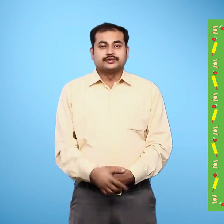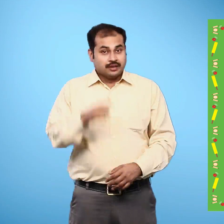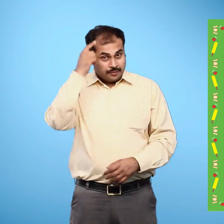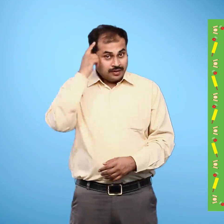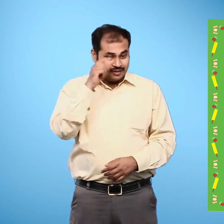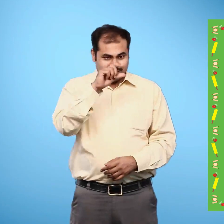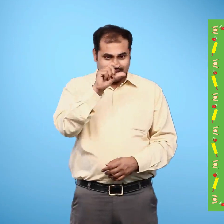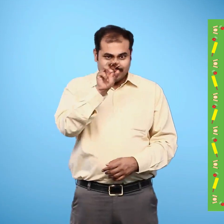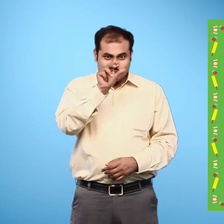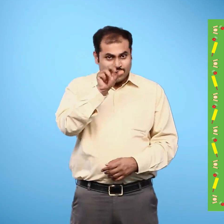11 black,